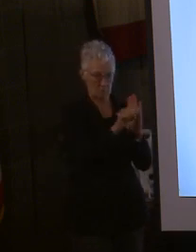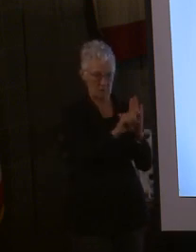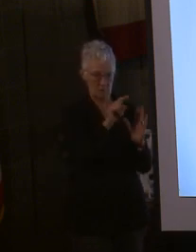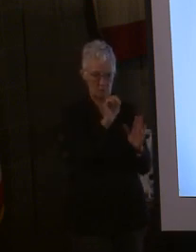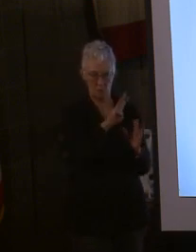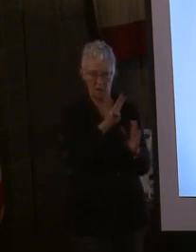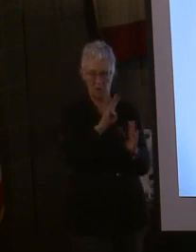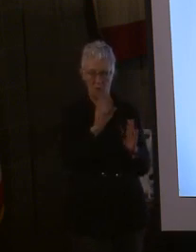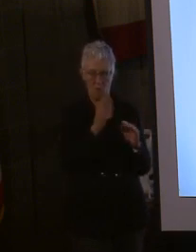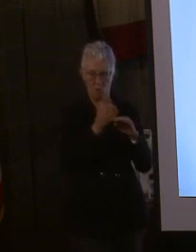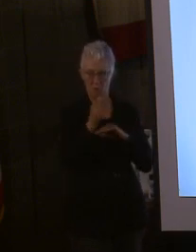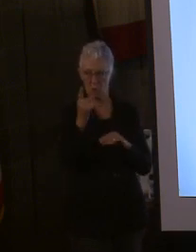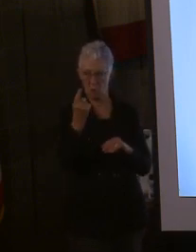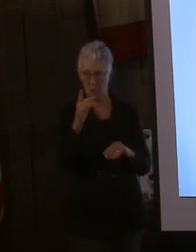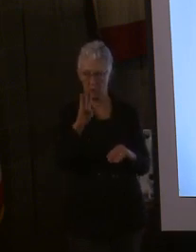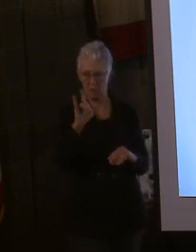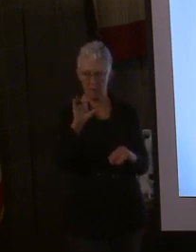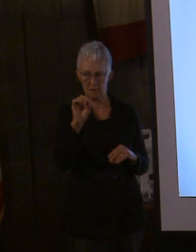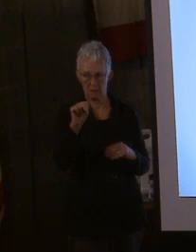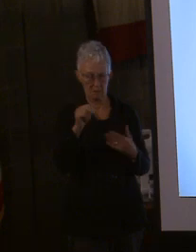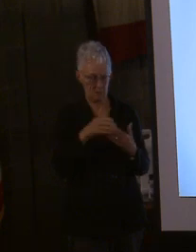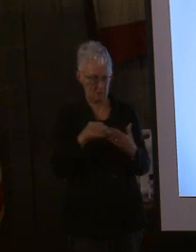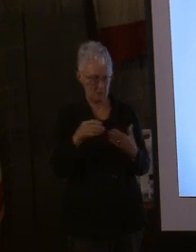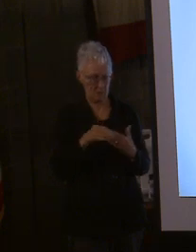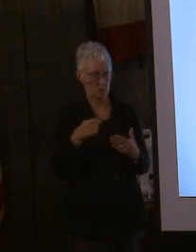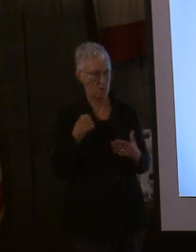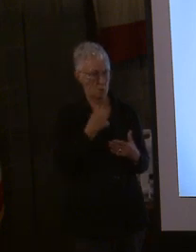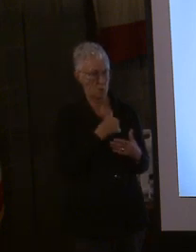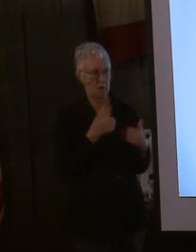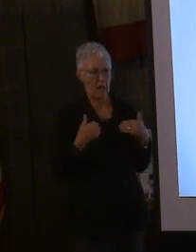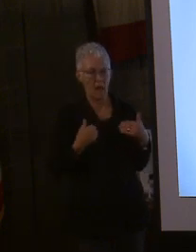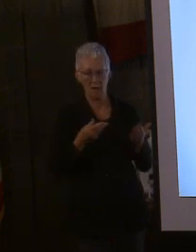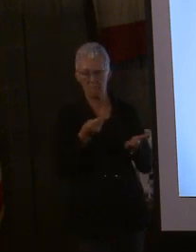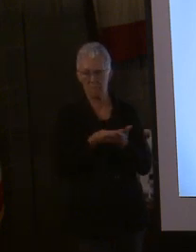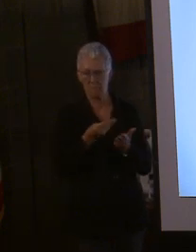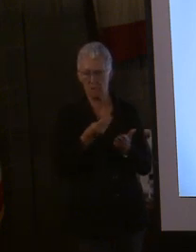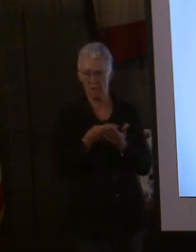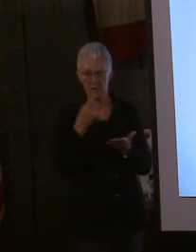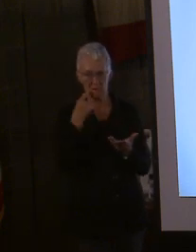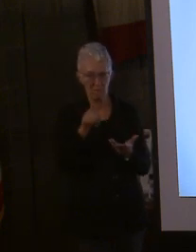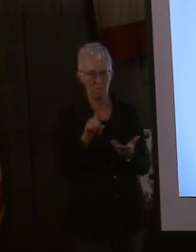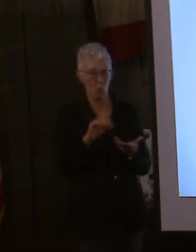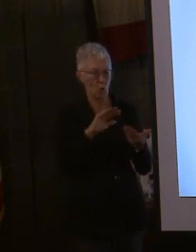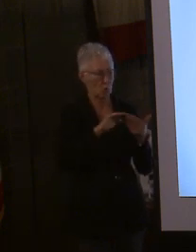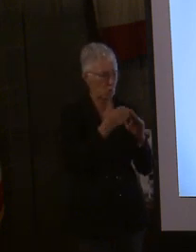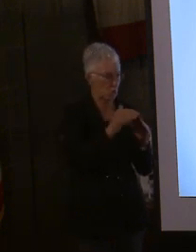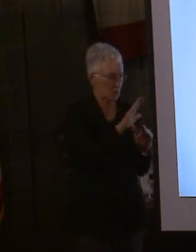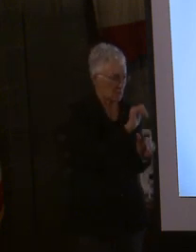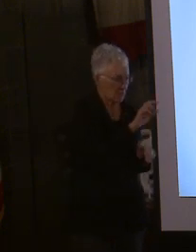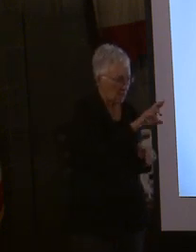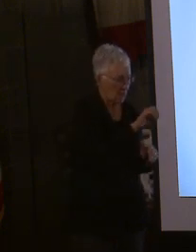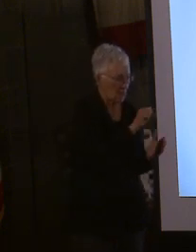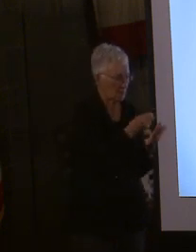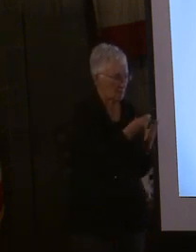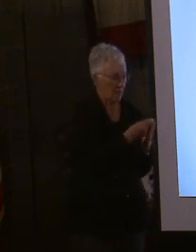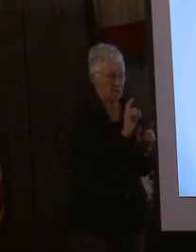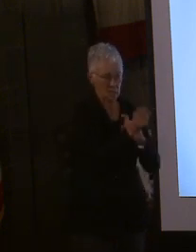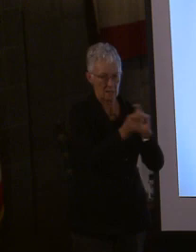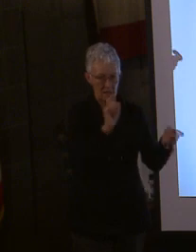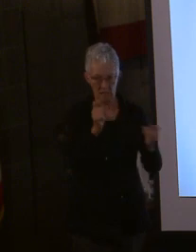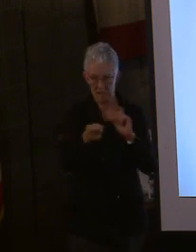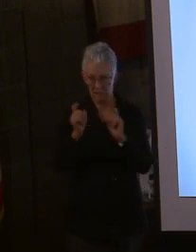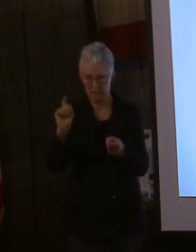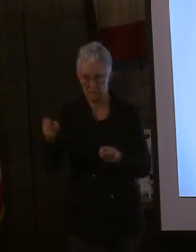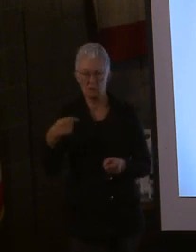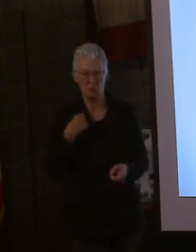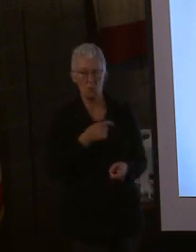program to be able to help out our business stabilization grants, our Community CARES Act, and so forth. And we're going to be going over the update on